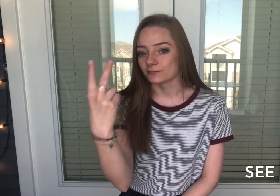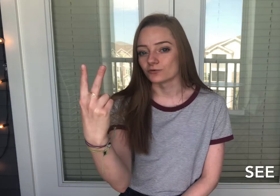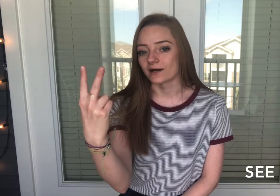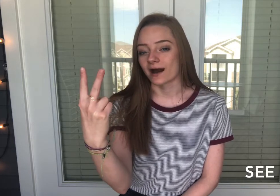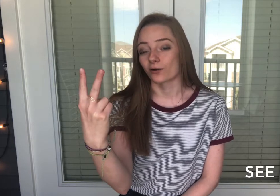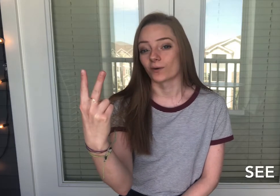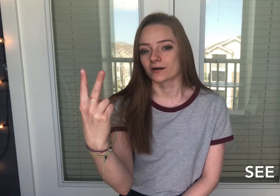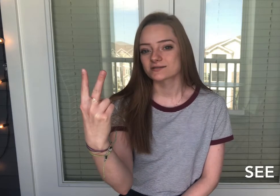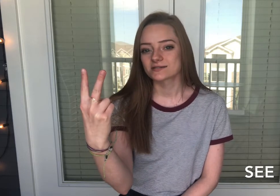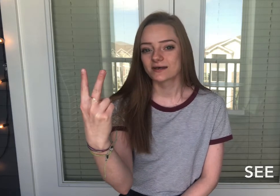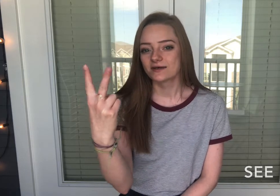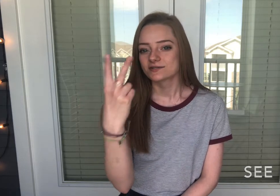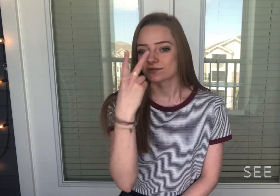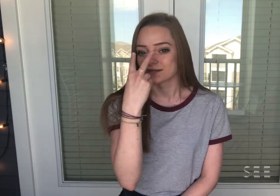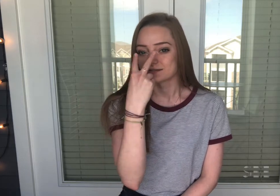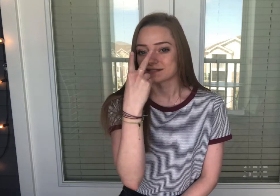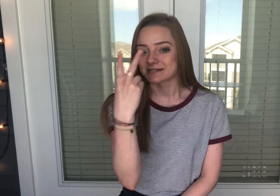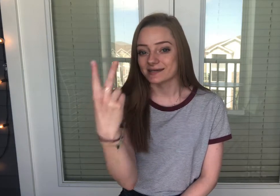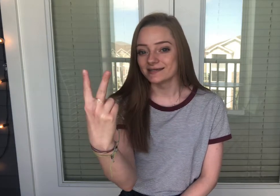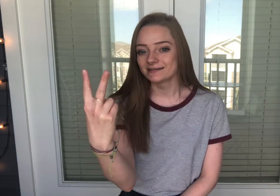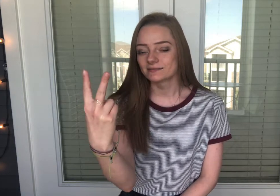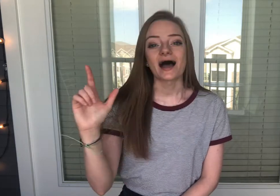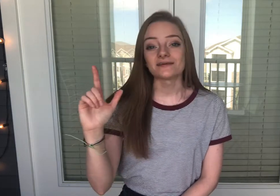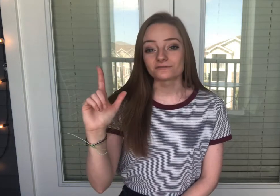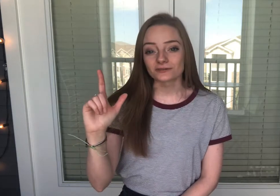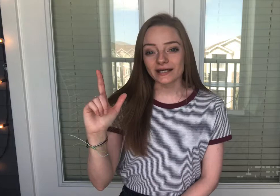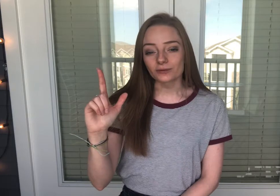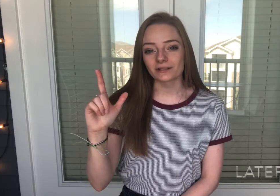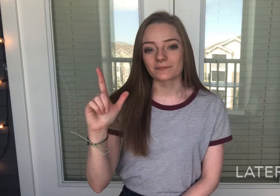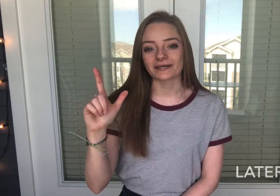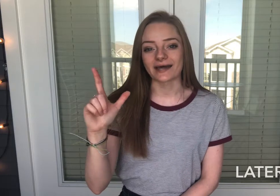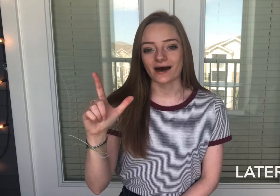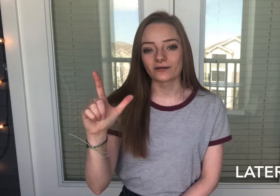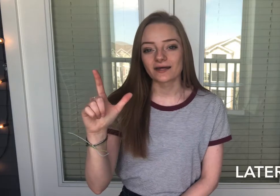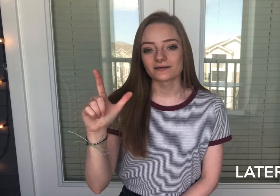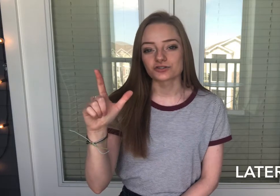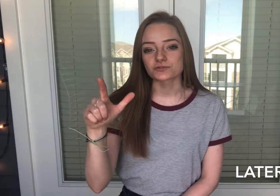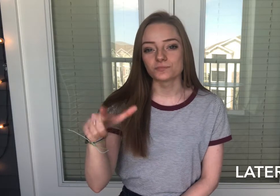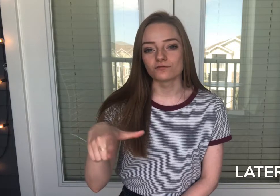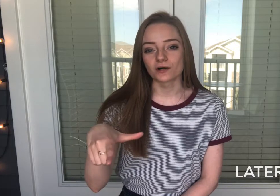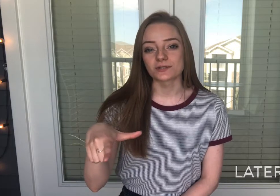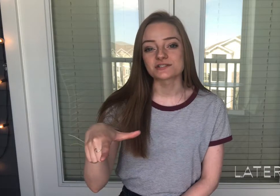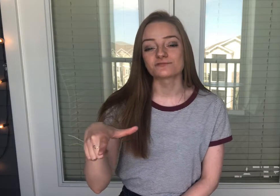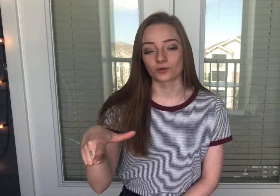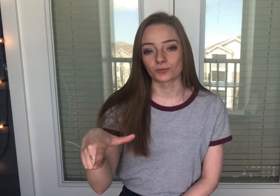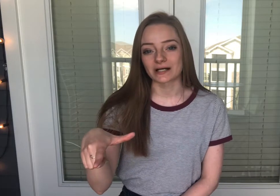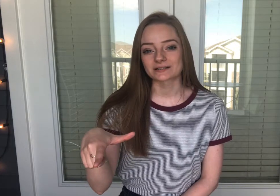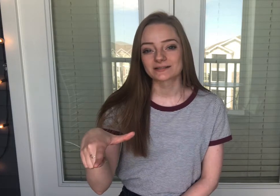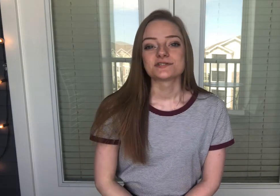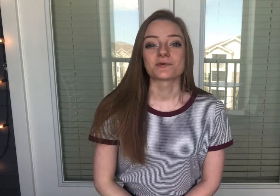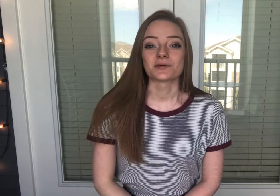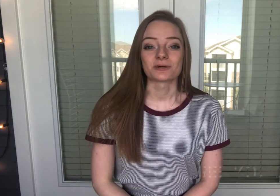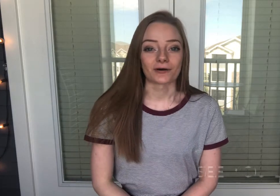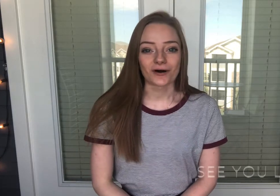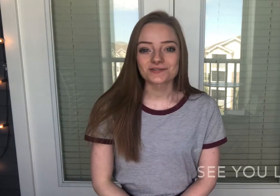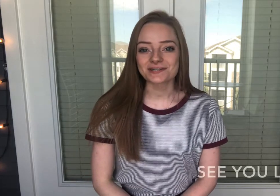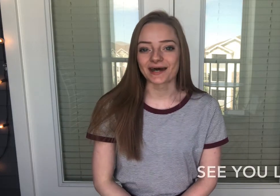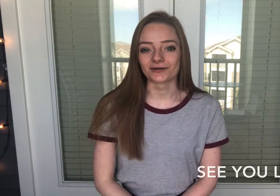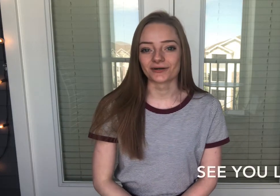move it outwards. So that's see. And then for later, we're gonna make an L and then just move our wrist forward. So when we put it all together,